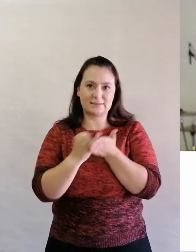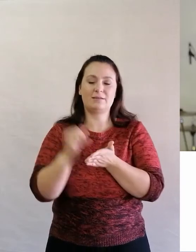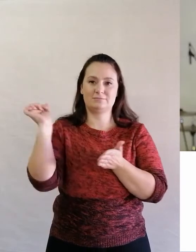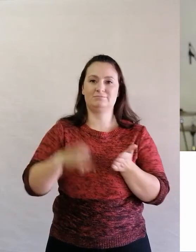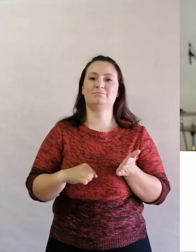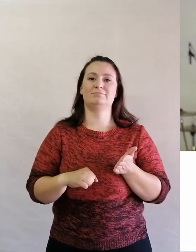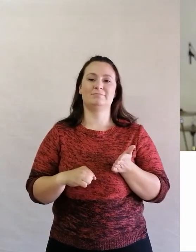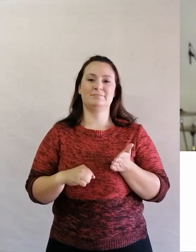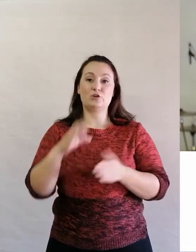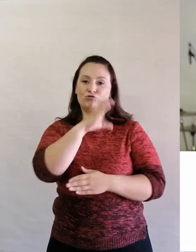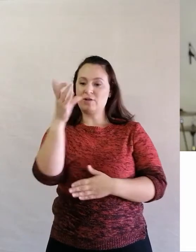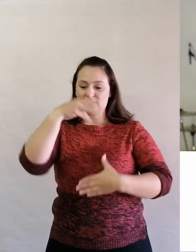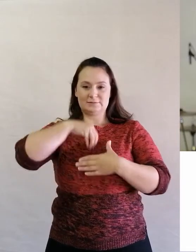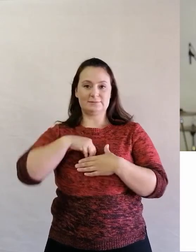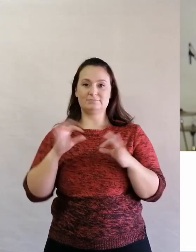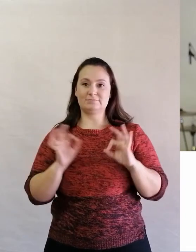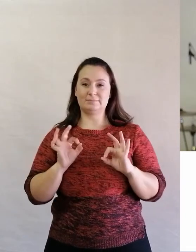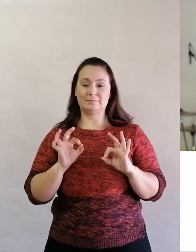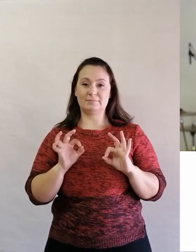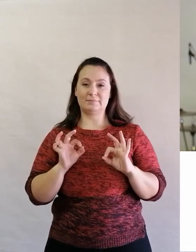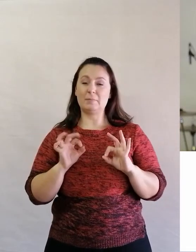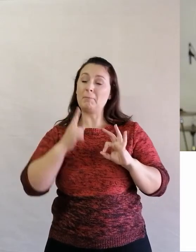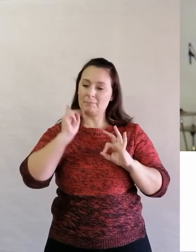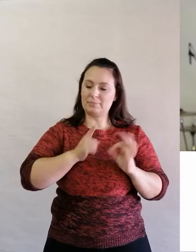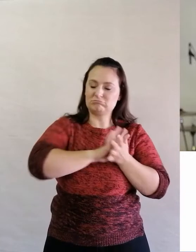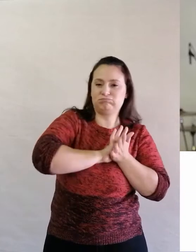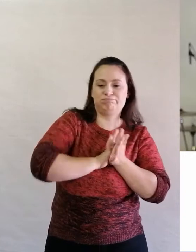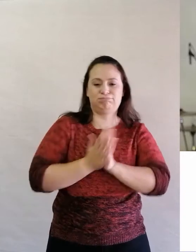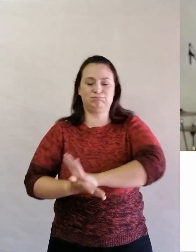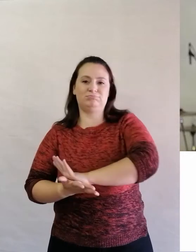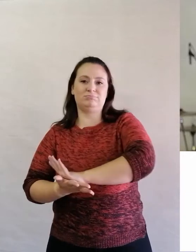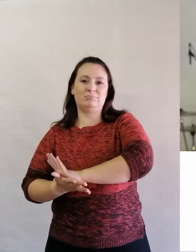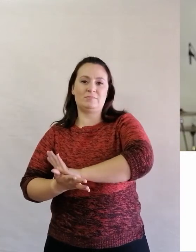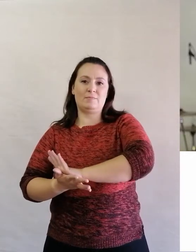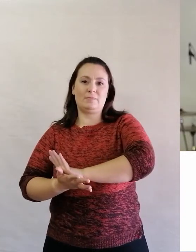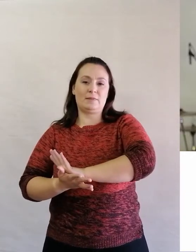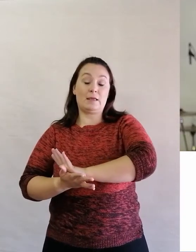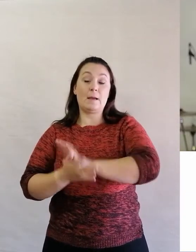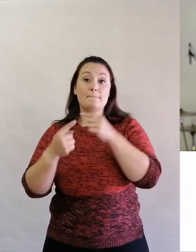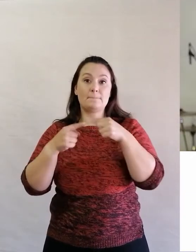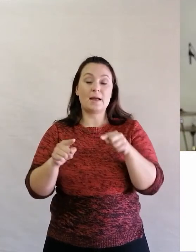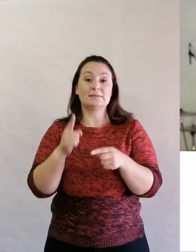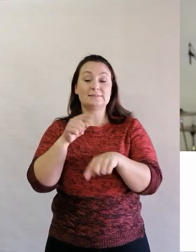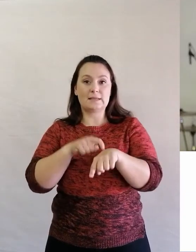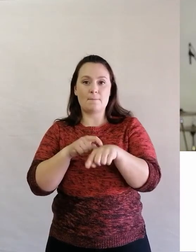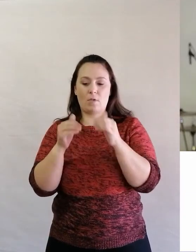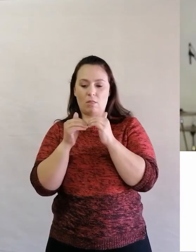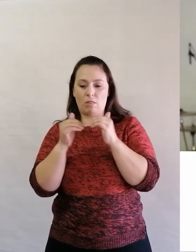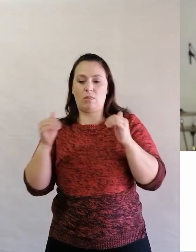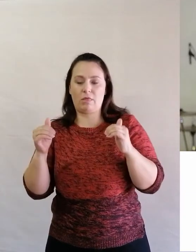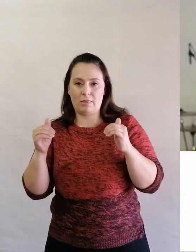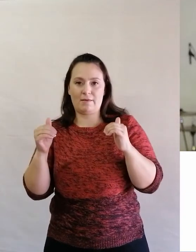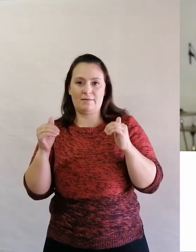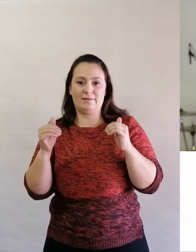Without Christ, you were kind of bent on destruction. And there's the separating moment, and that's where the gospel of the kingdom comes